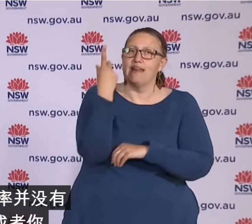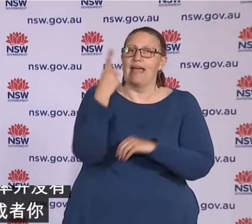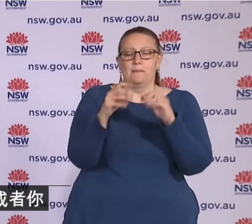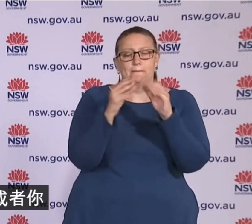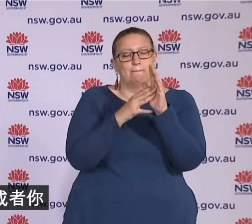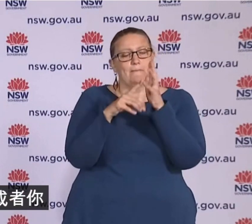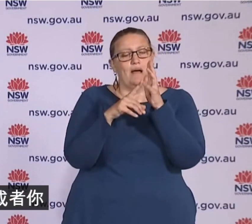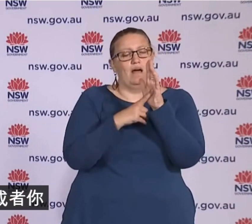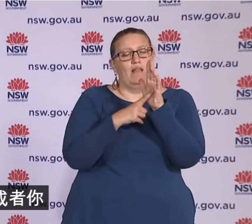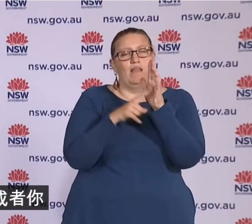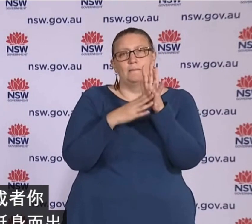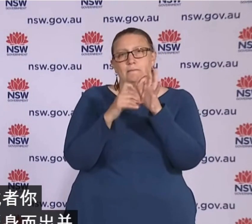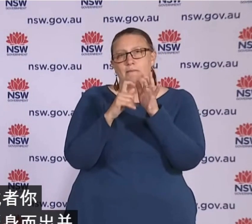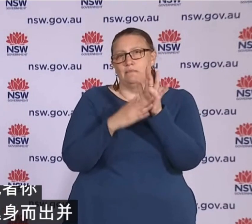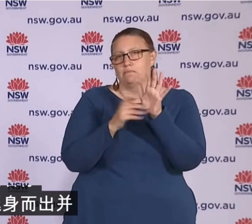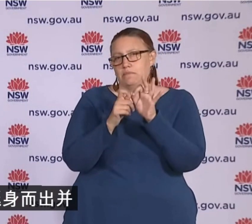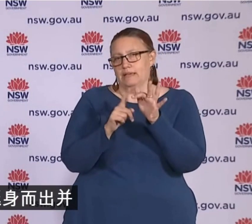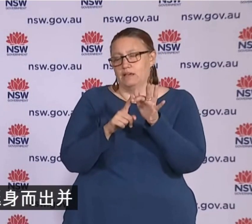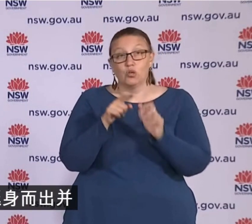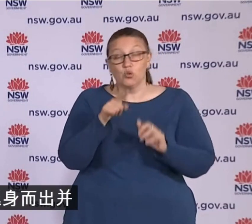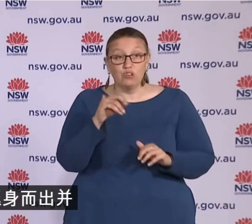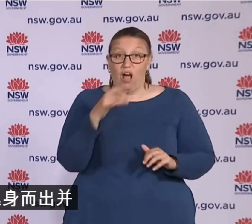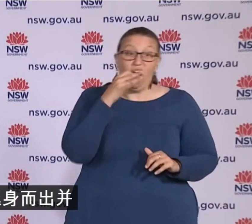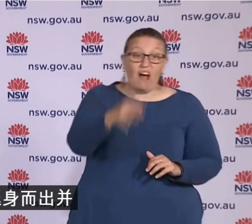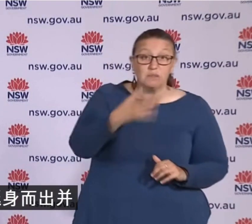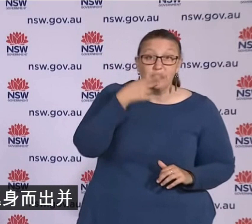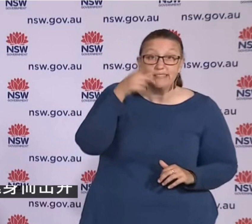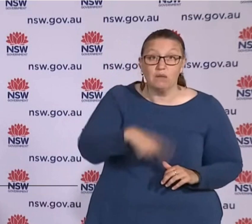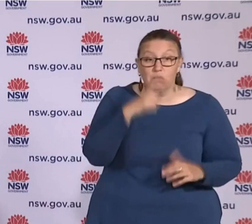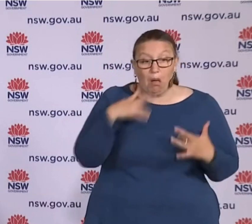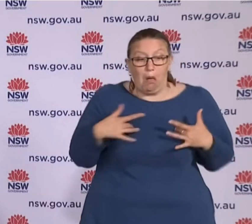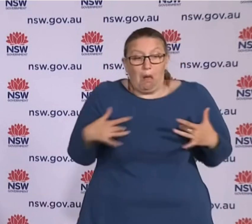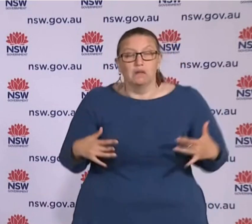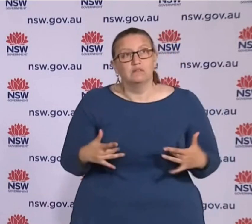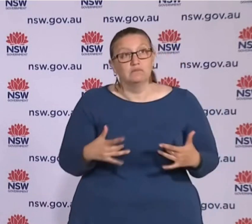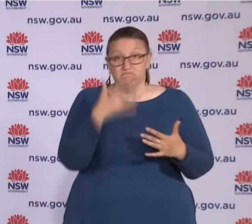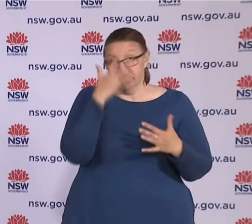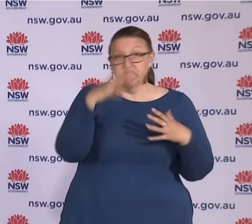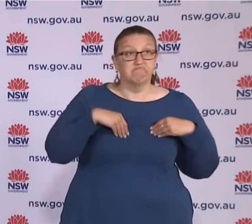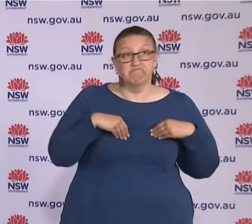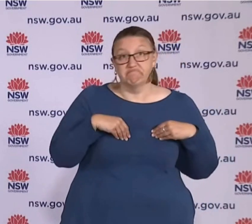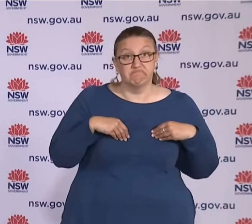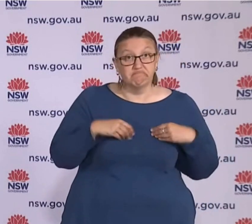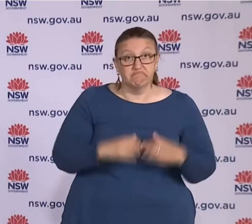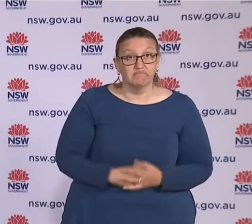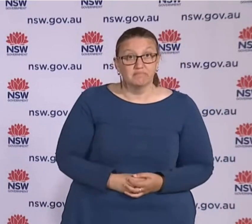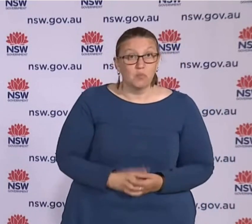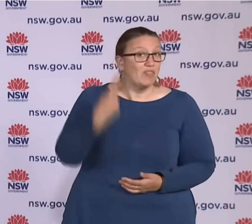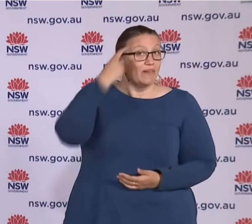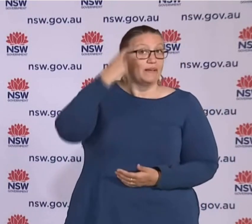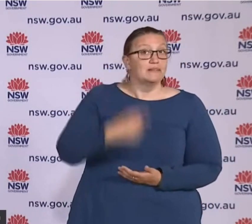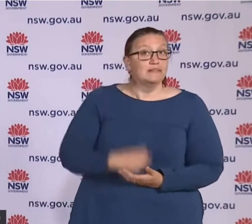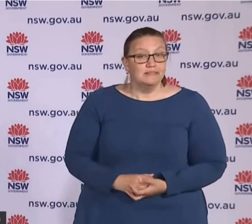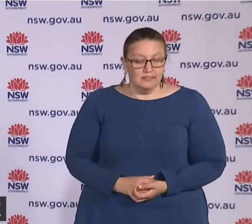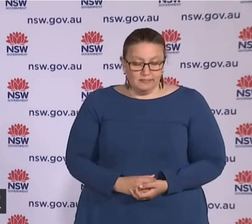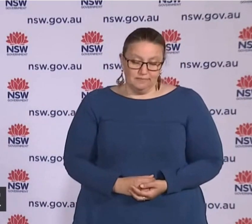are you just calling on them to come forward and acknowledging that they might not get the high vaccination earlier? Look, there are a lot of